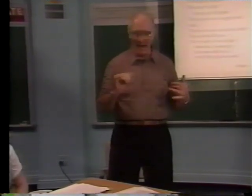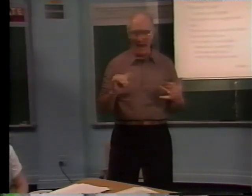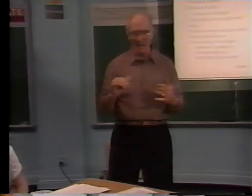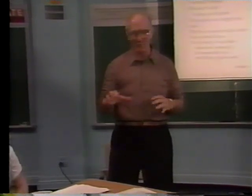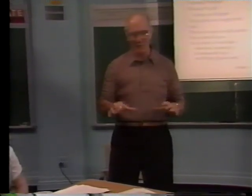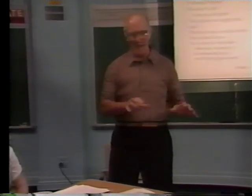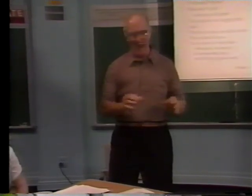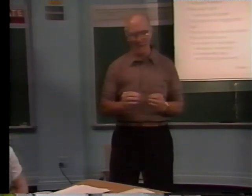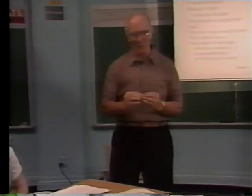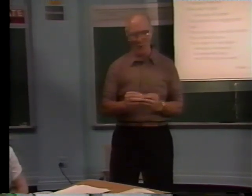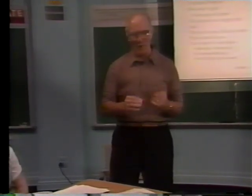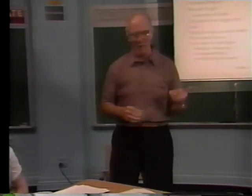For that much.